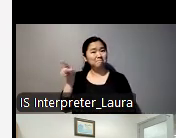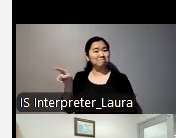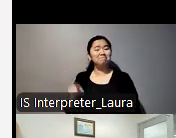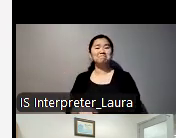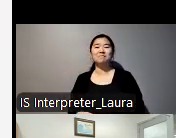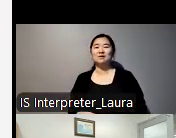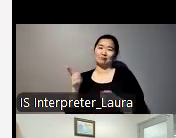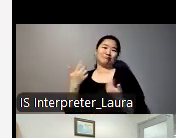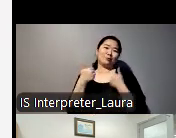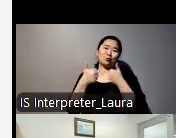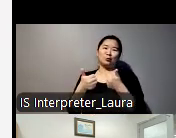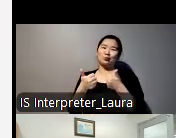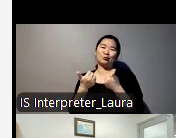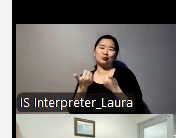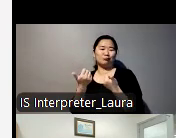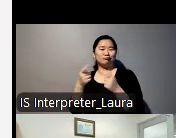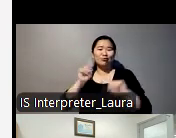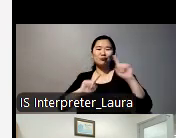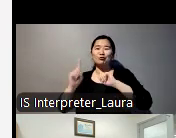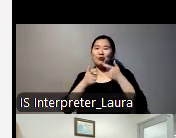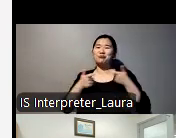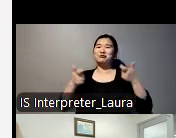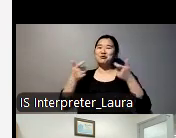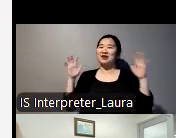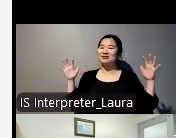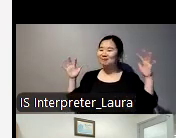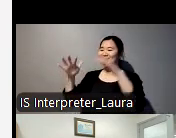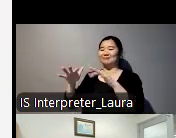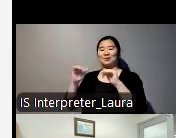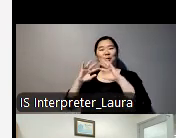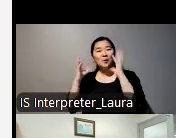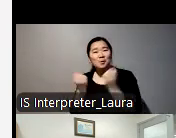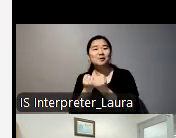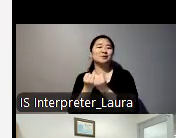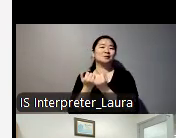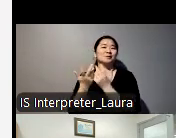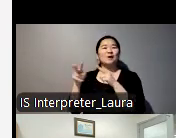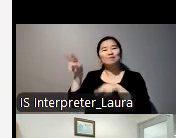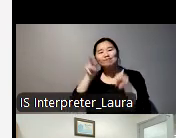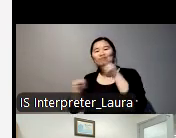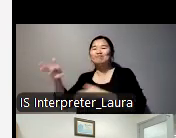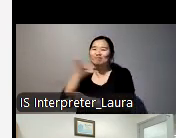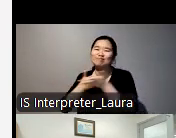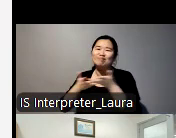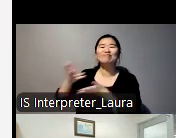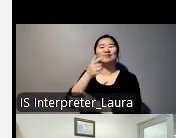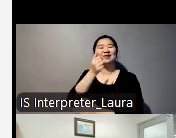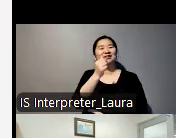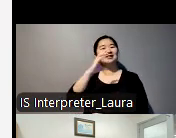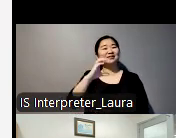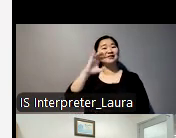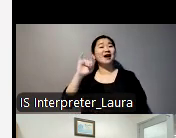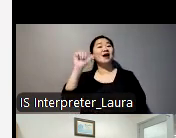those OPD leaders from ASEAN Pacific countries, made presentations with Human Rights Commission of